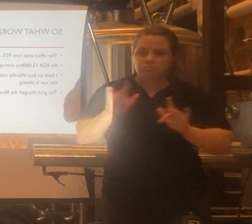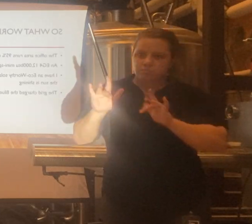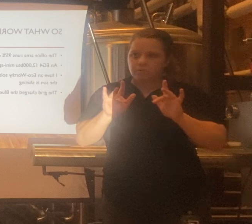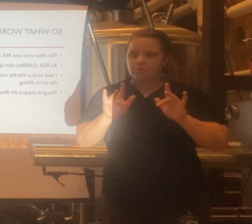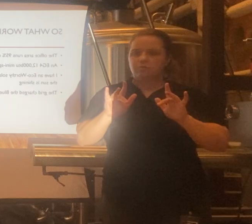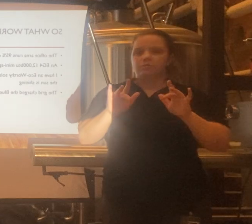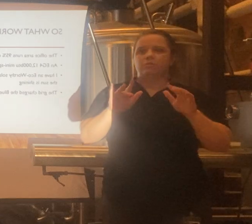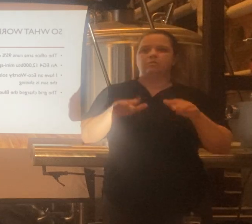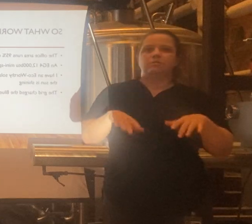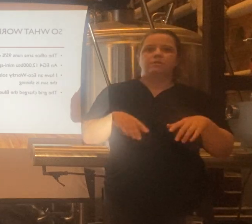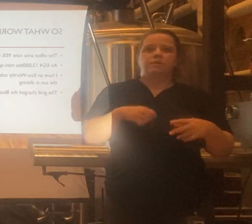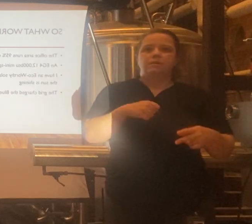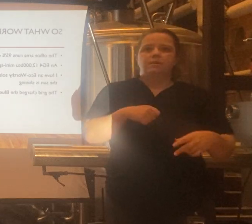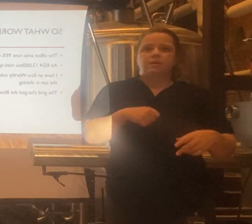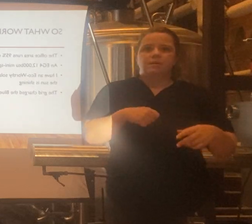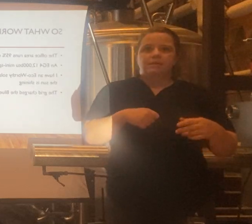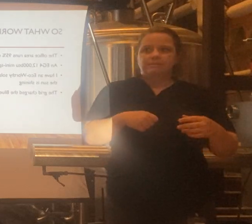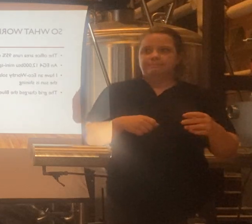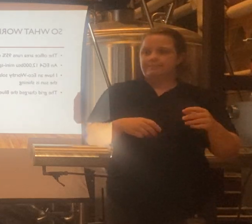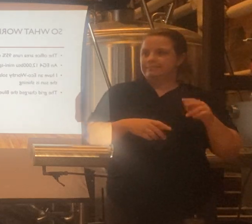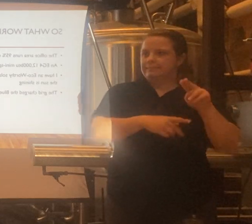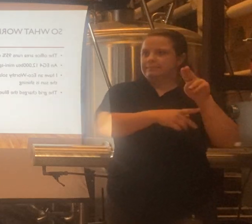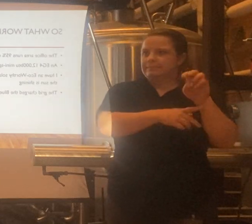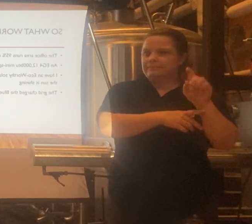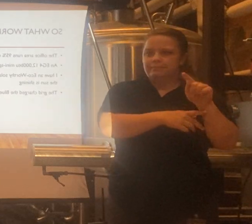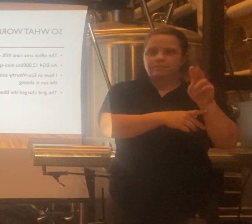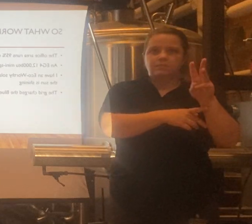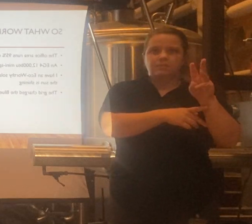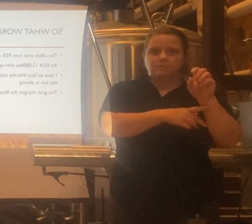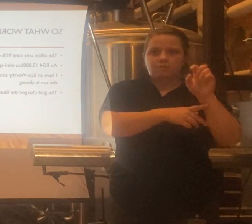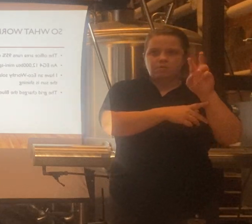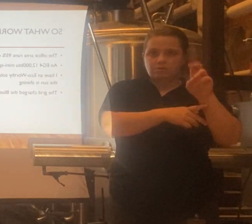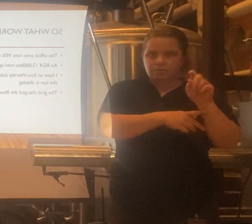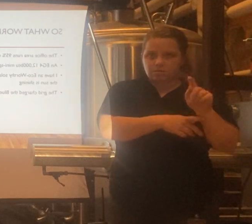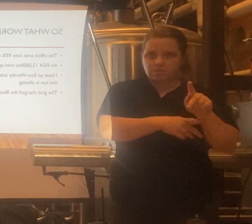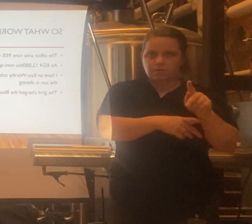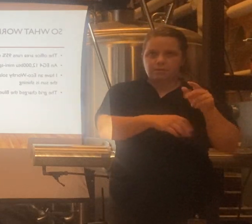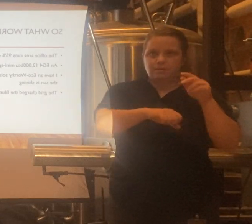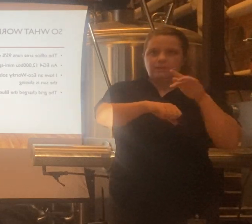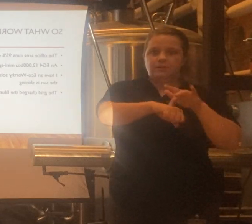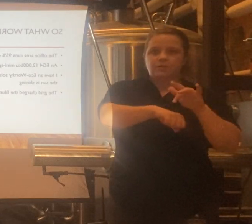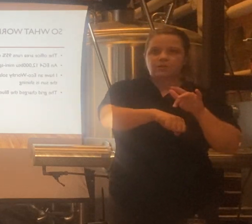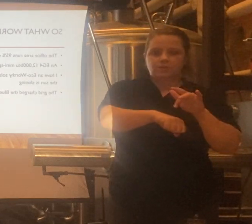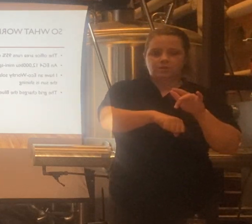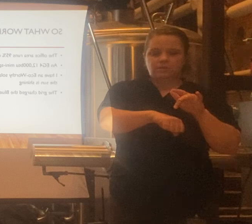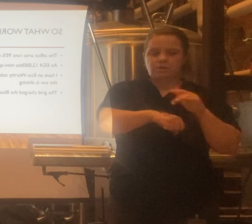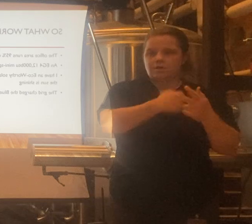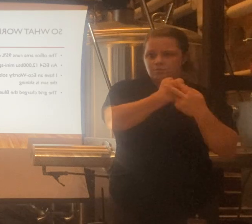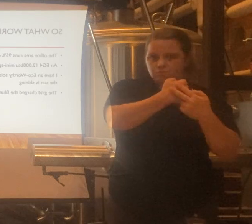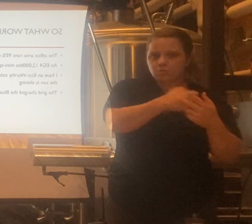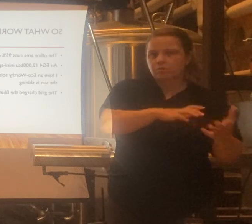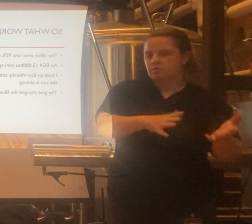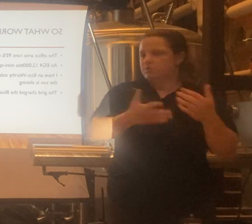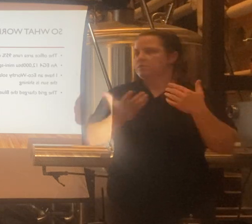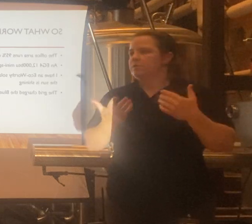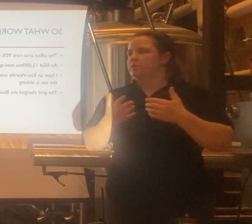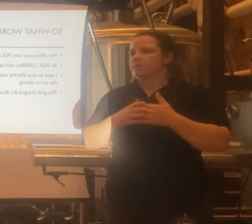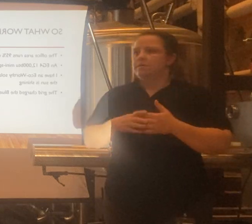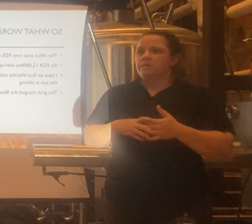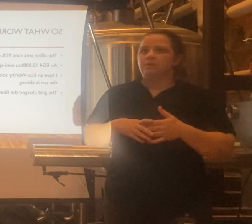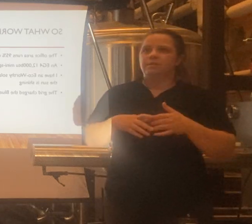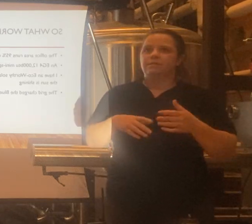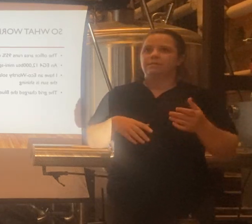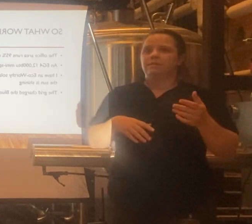area storage and all the stuff in there runs on the generator that's getting rained on out there in the trailer. And then also there's